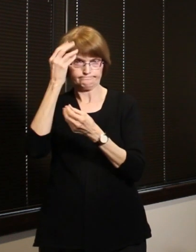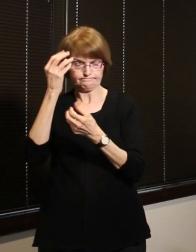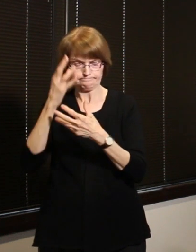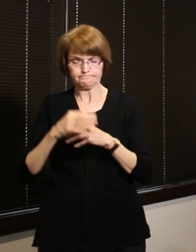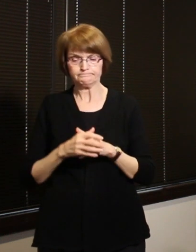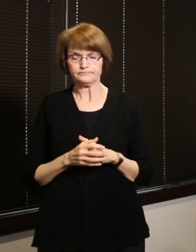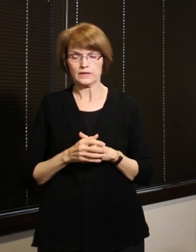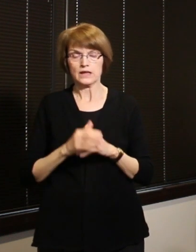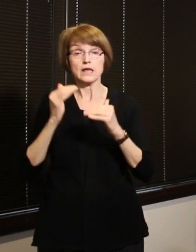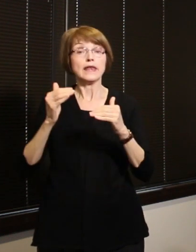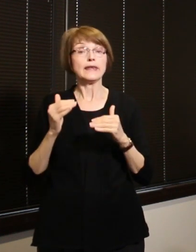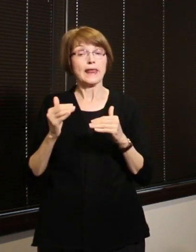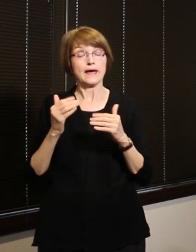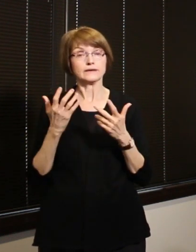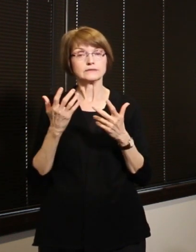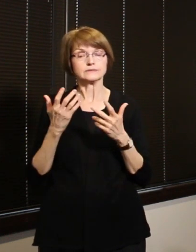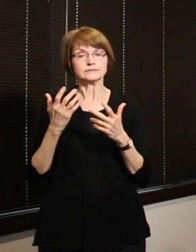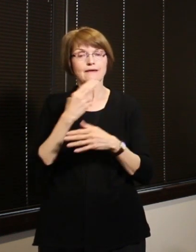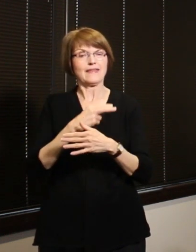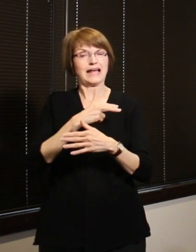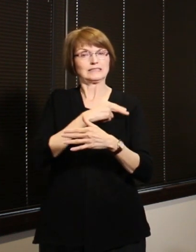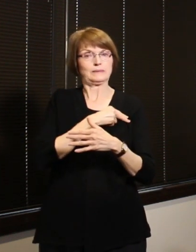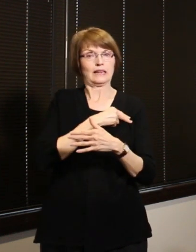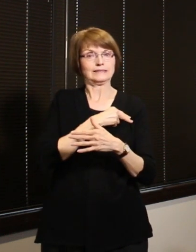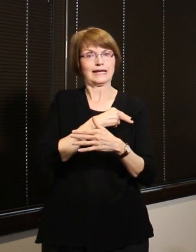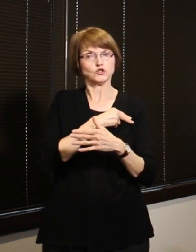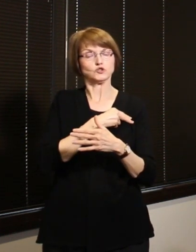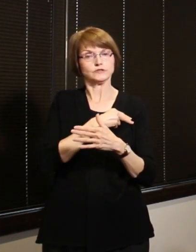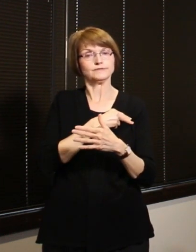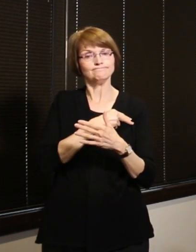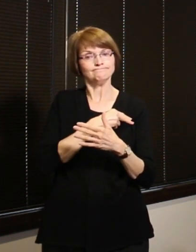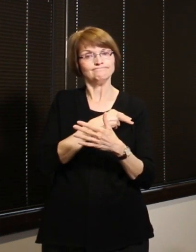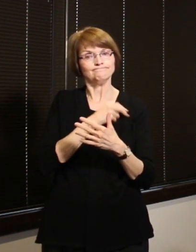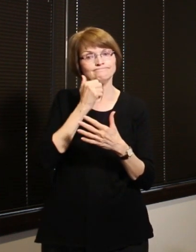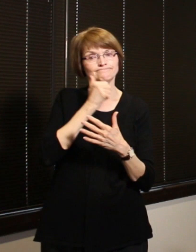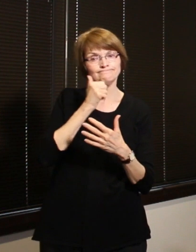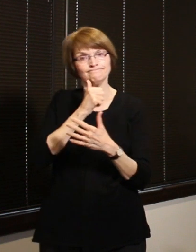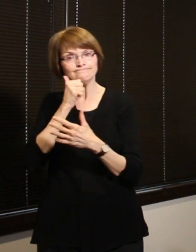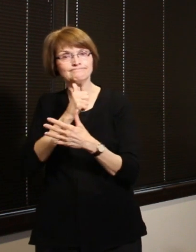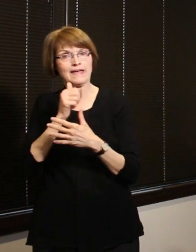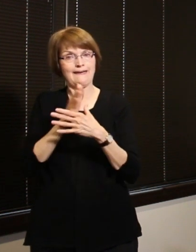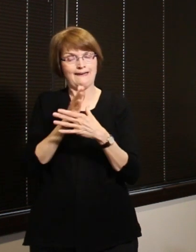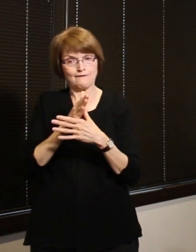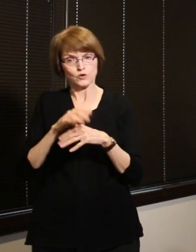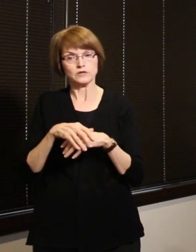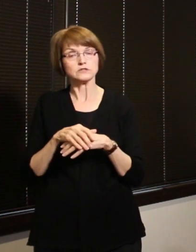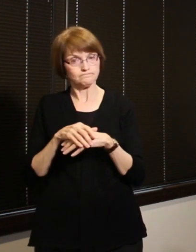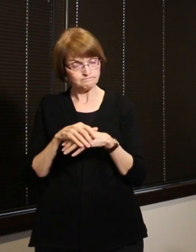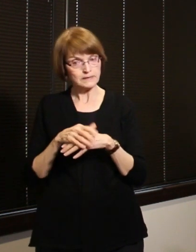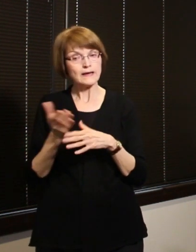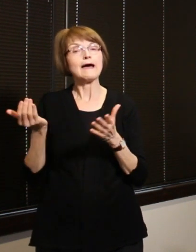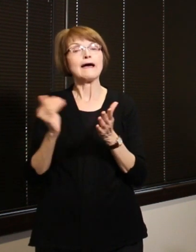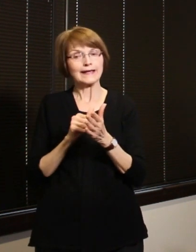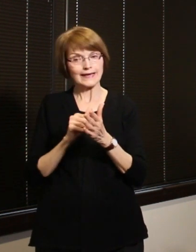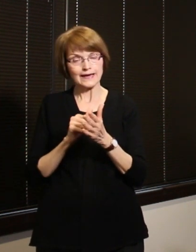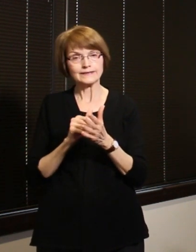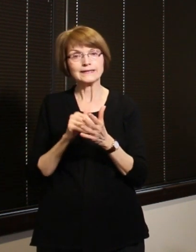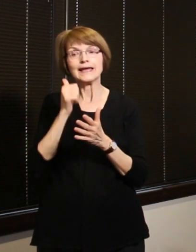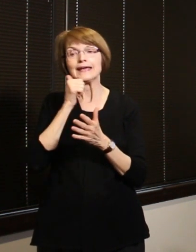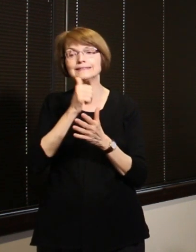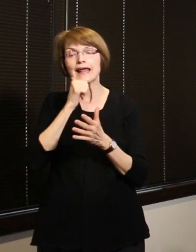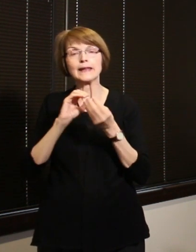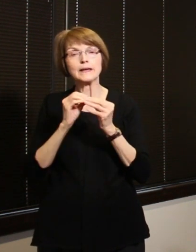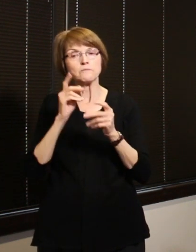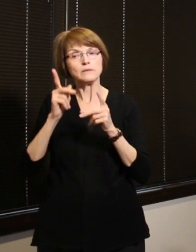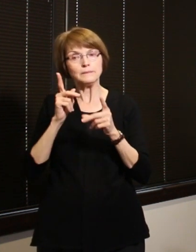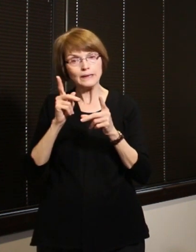Next is our hospitalization rolling average. And so these numbers continue to show progress. This is our daily census of COVID